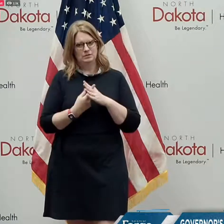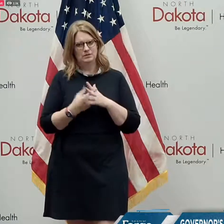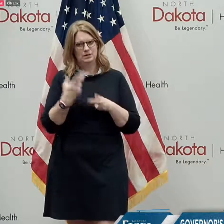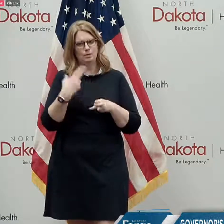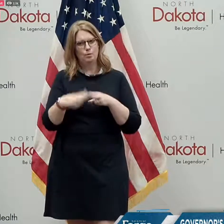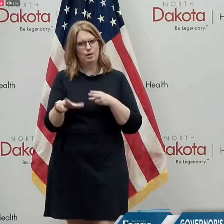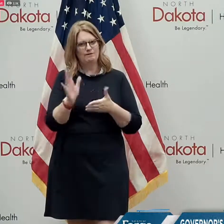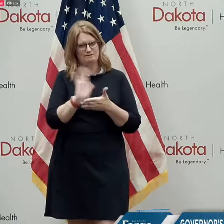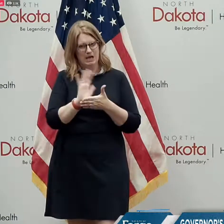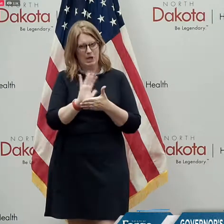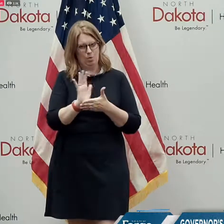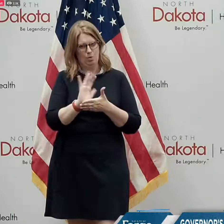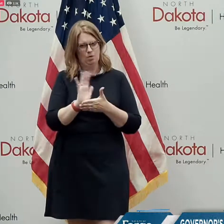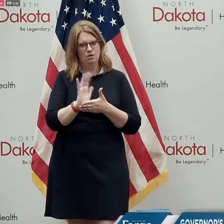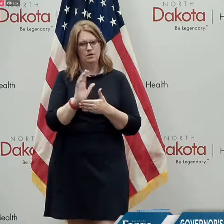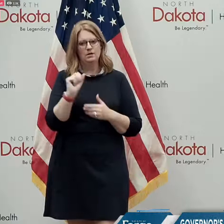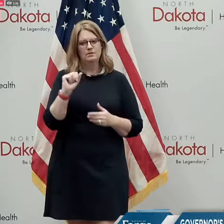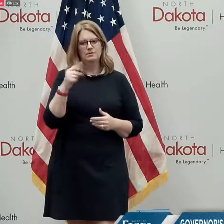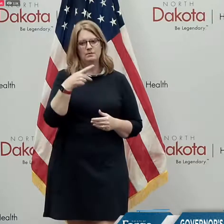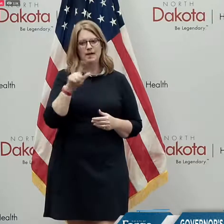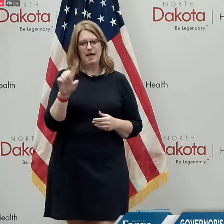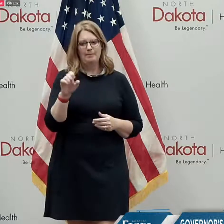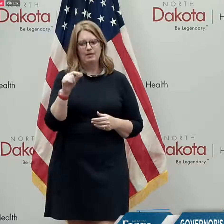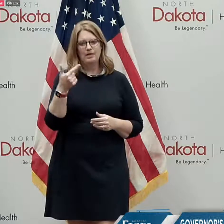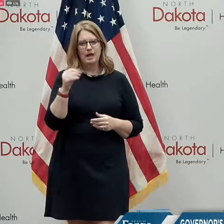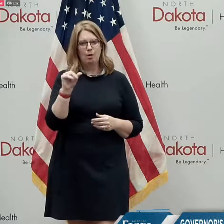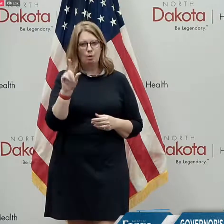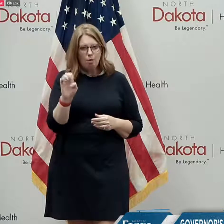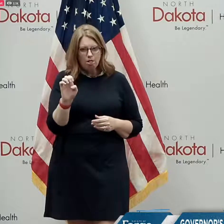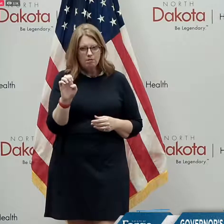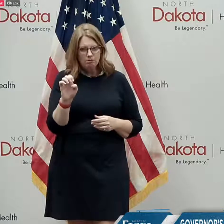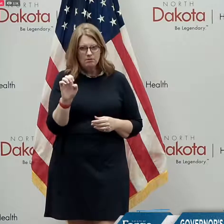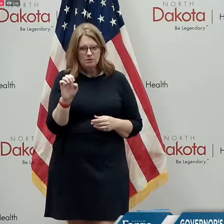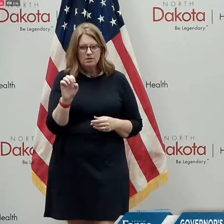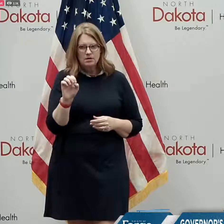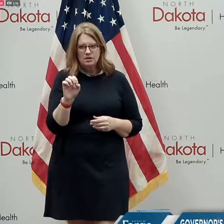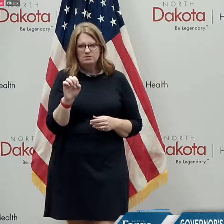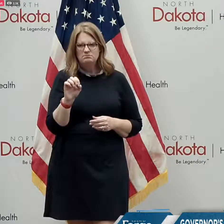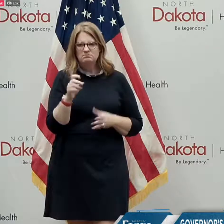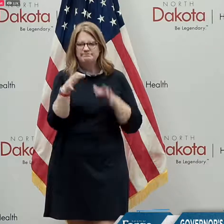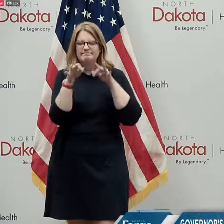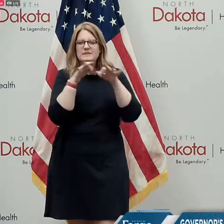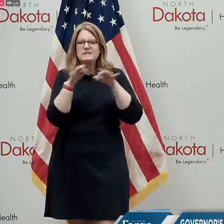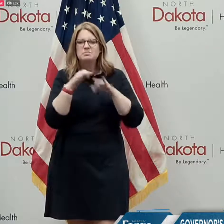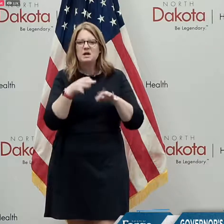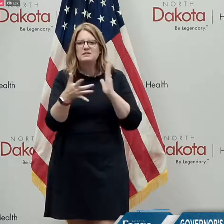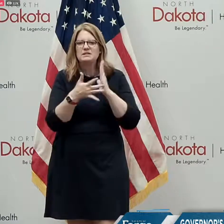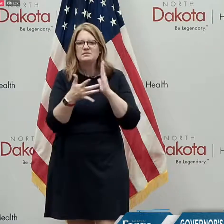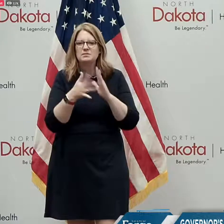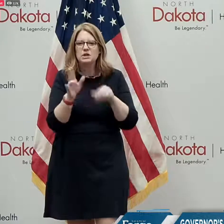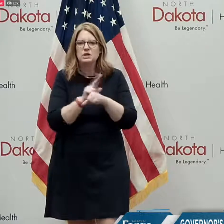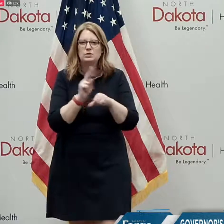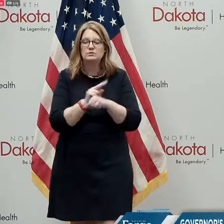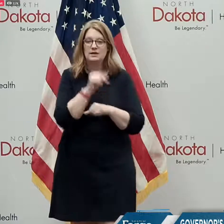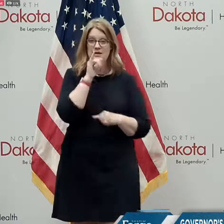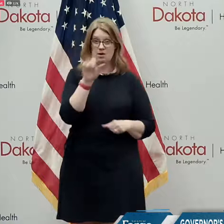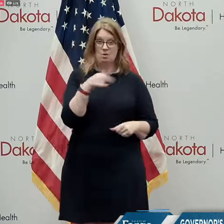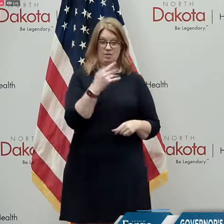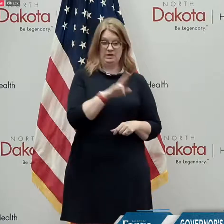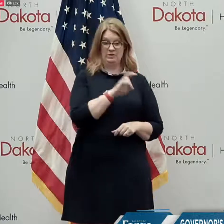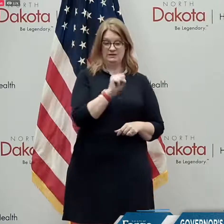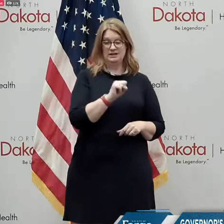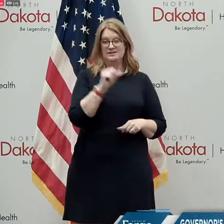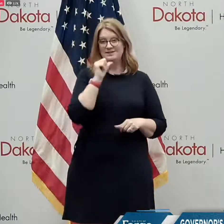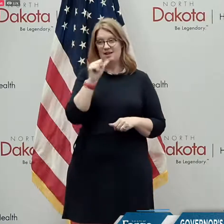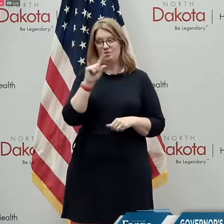brief video from Apple and Google that shows how this technology is going to be deployed, not just in the United States, not just in North Dakota,